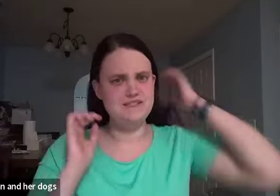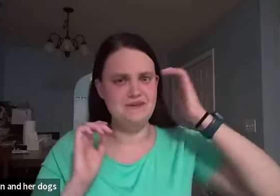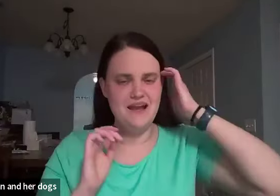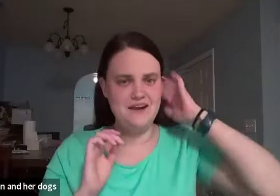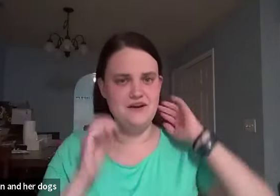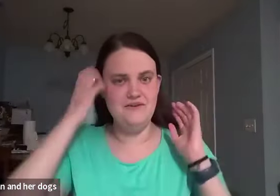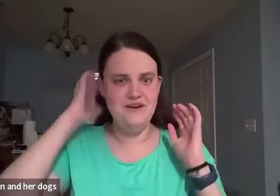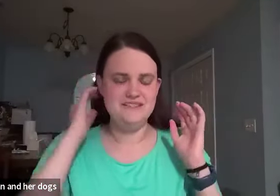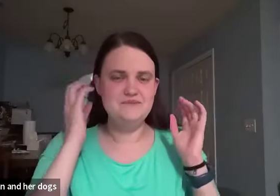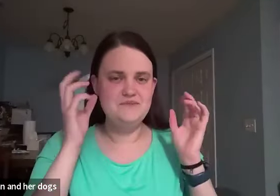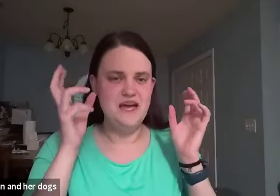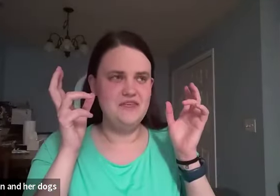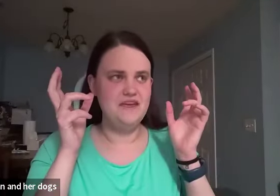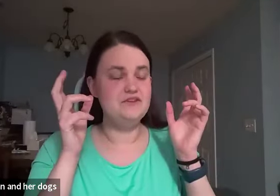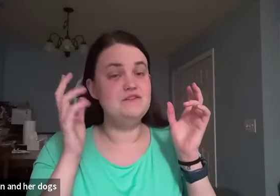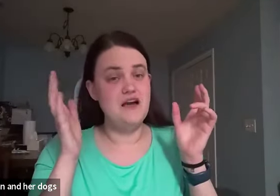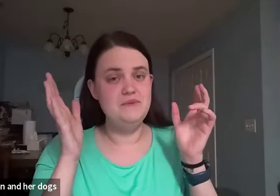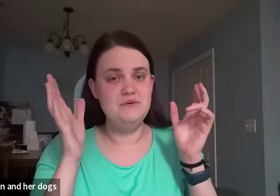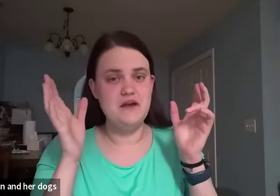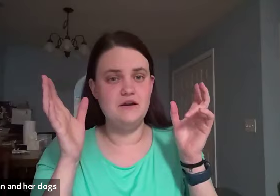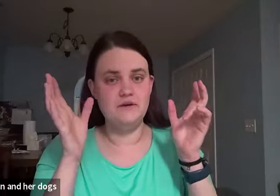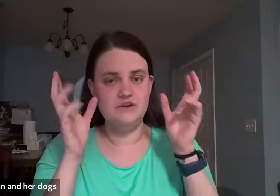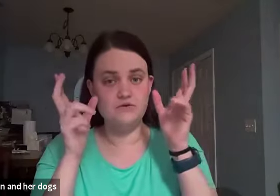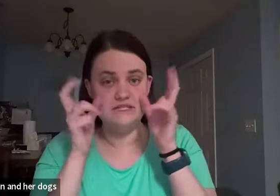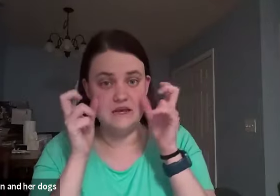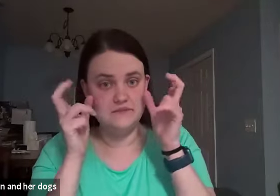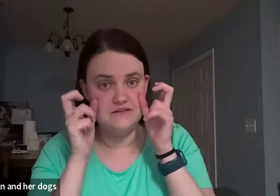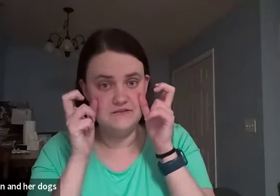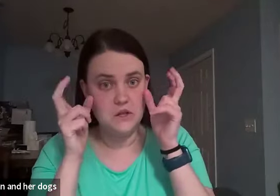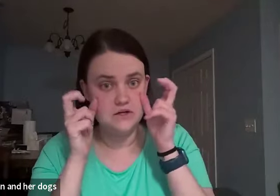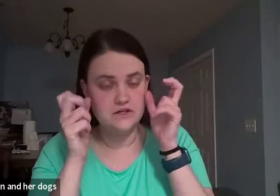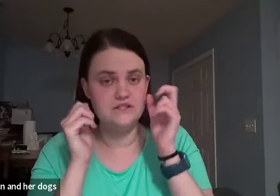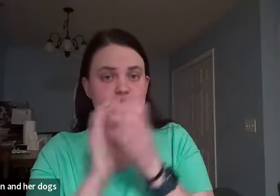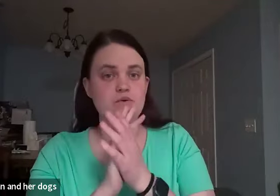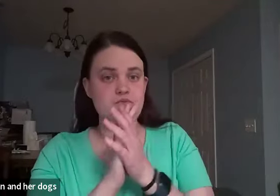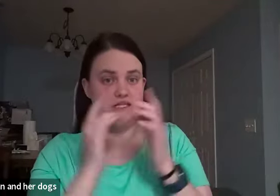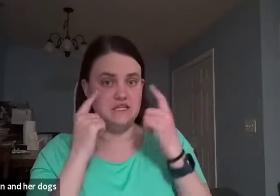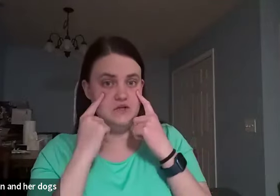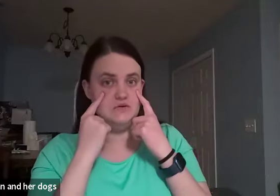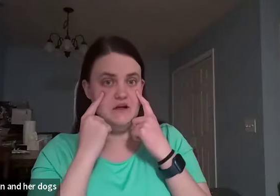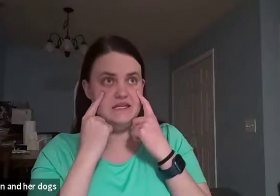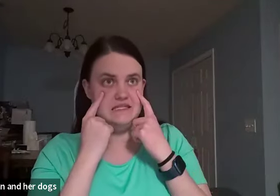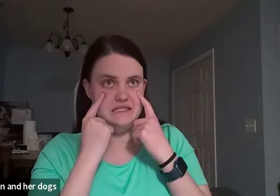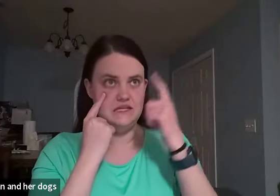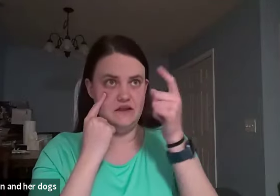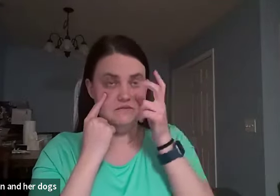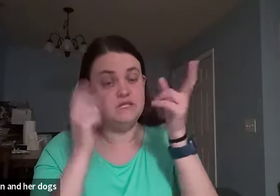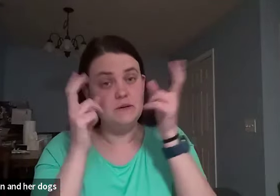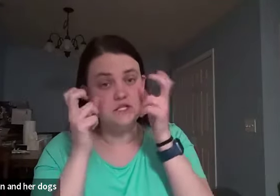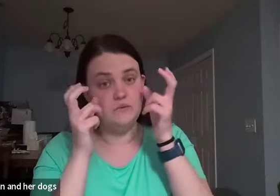Trust me. I know. Sometimes I think there's a lot of people that are, it's called receptive learners, which means that you like can see it, like, especially